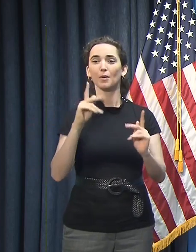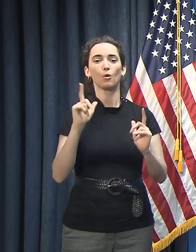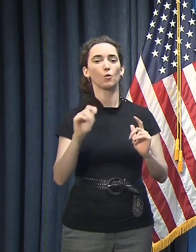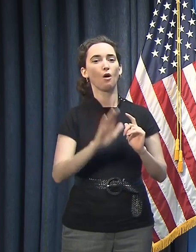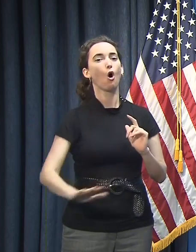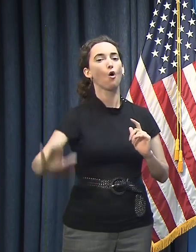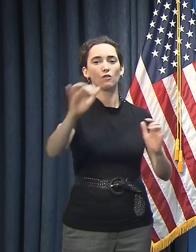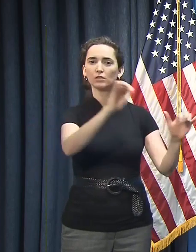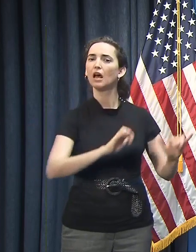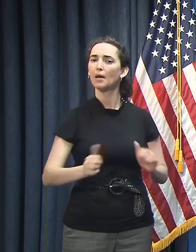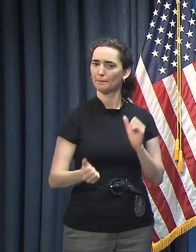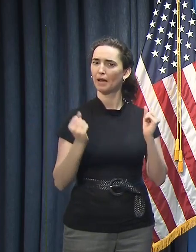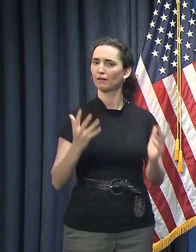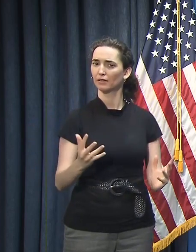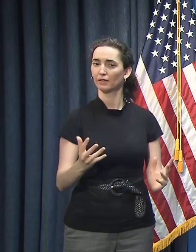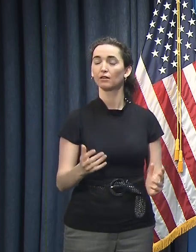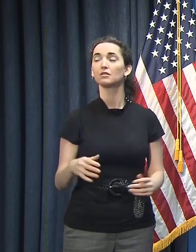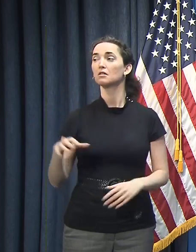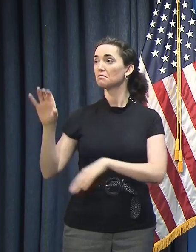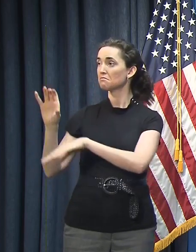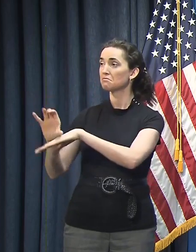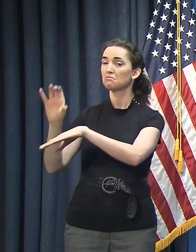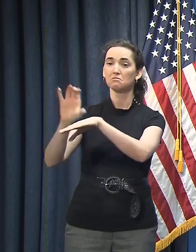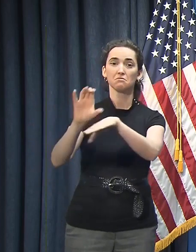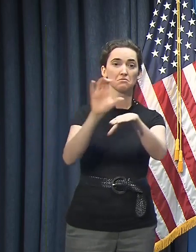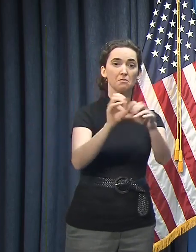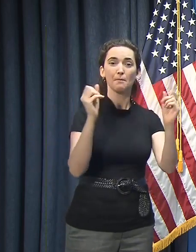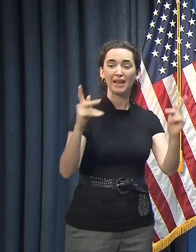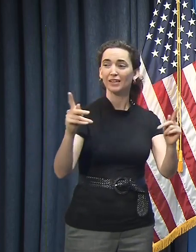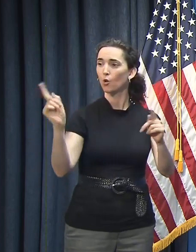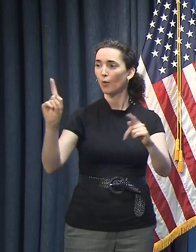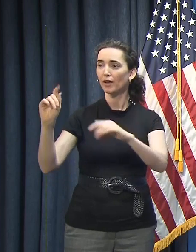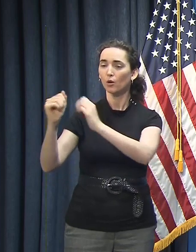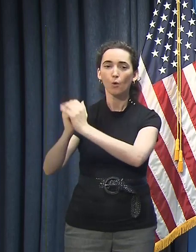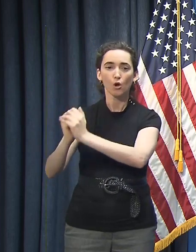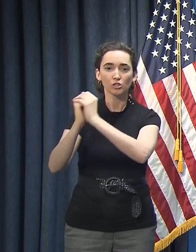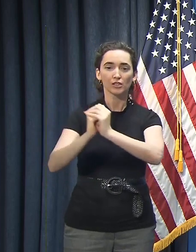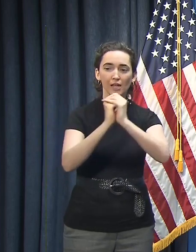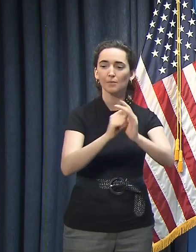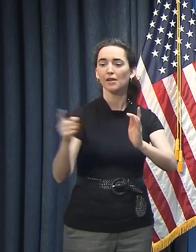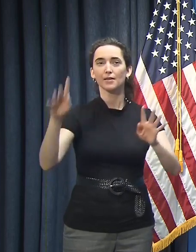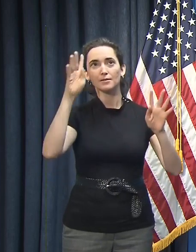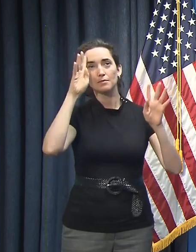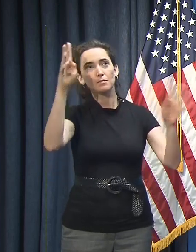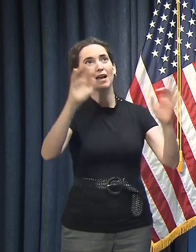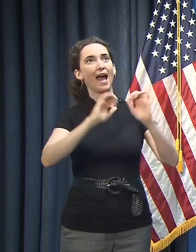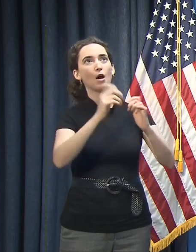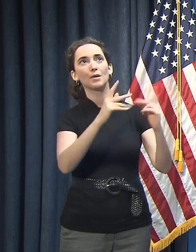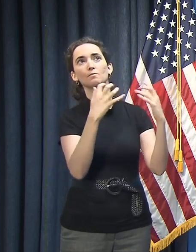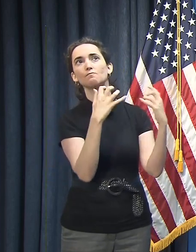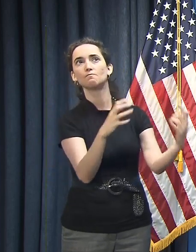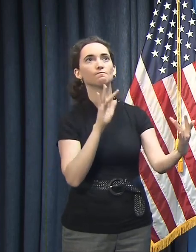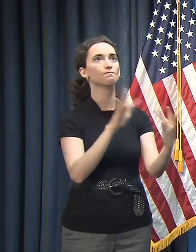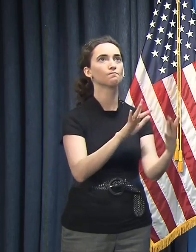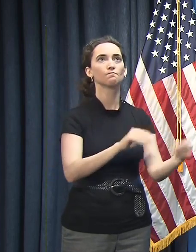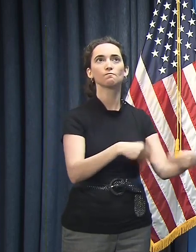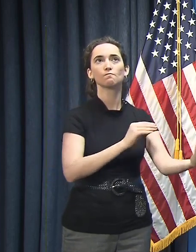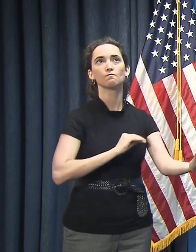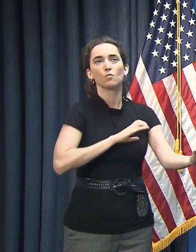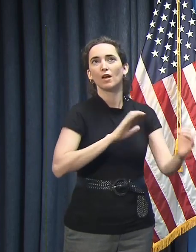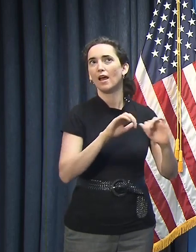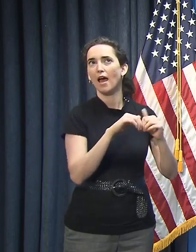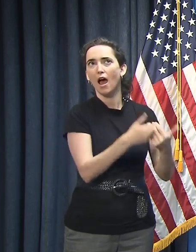Louisiana. And many churches and places of worship have had to come up with creative ways to reach their parishioners as a